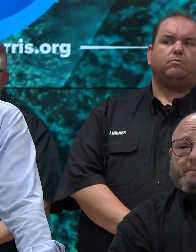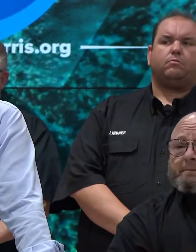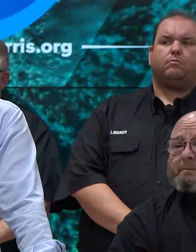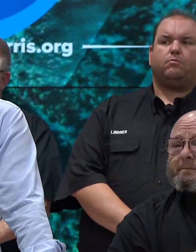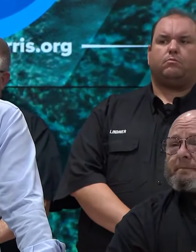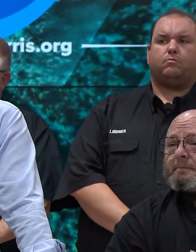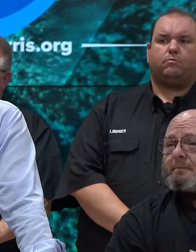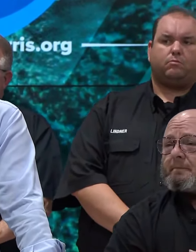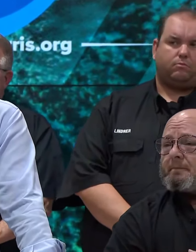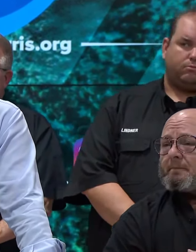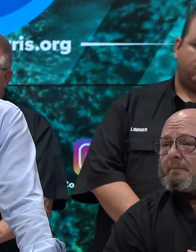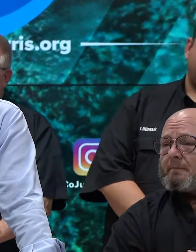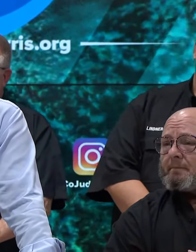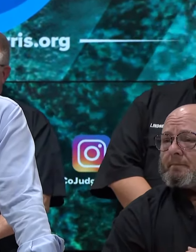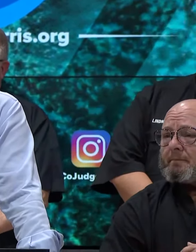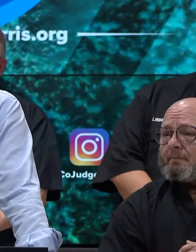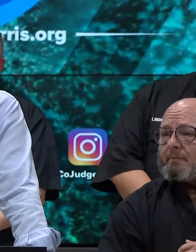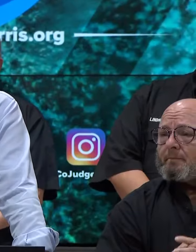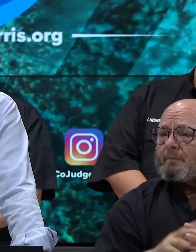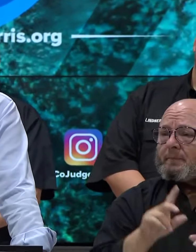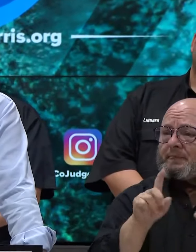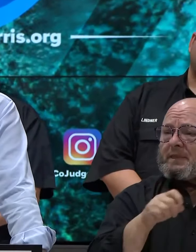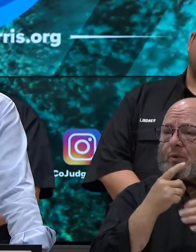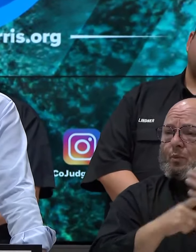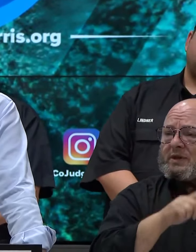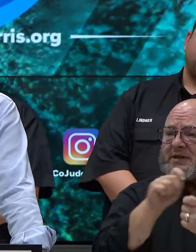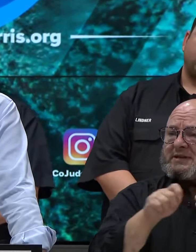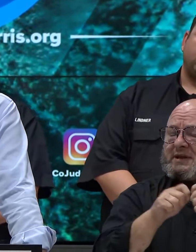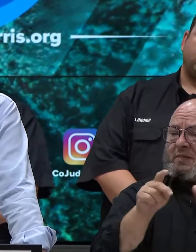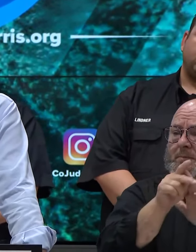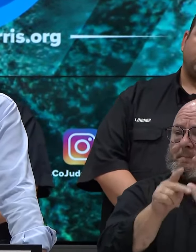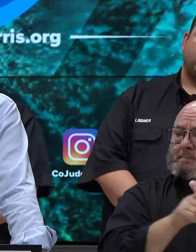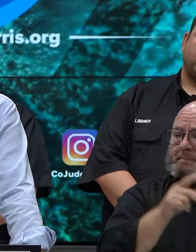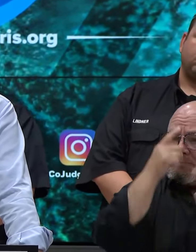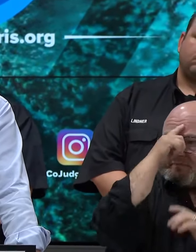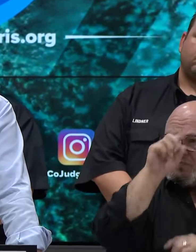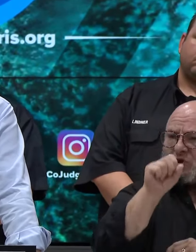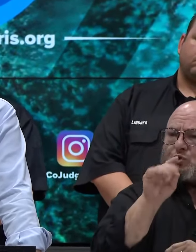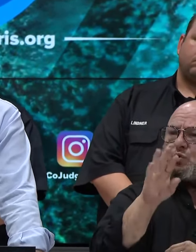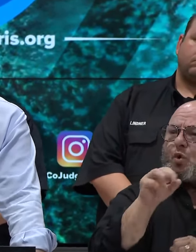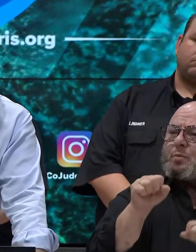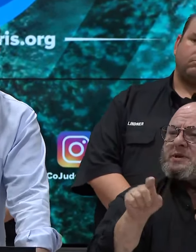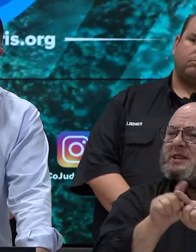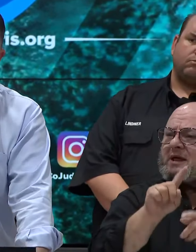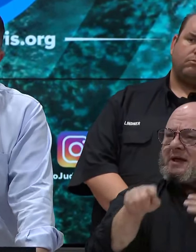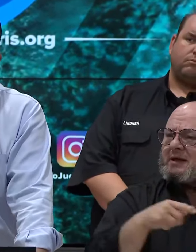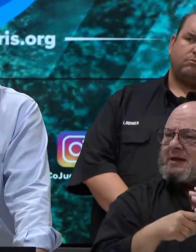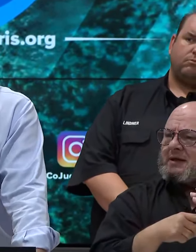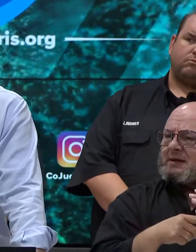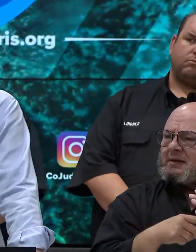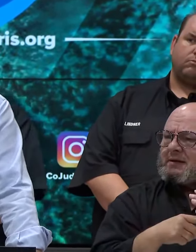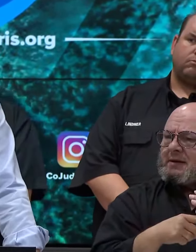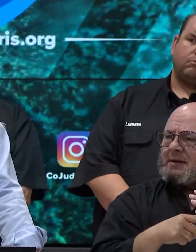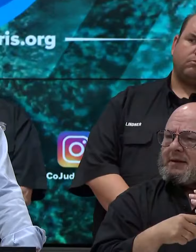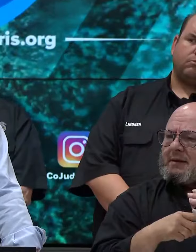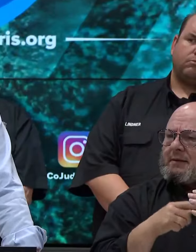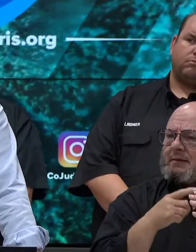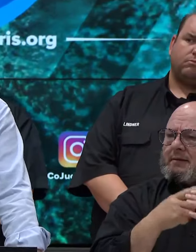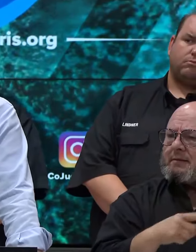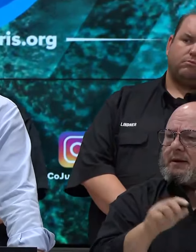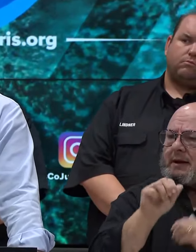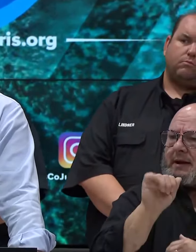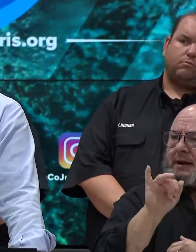were some questions about what exactly the policy is for storms like this. Were mutual aid,